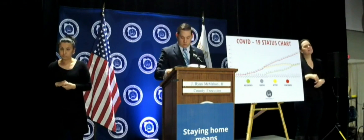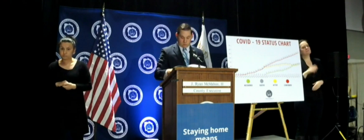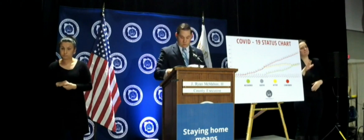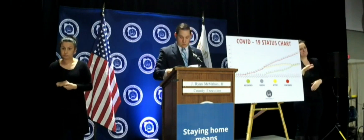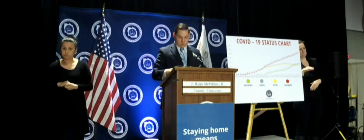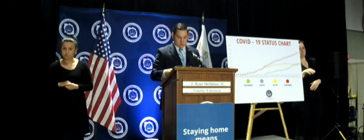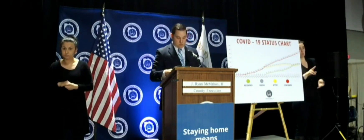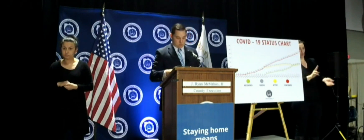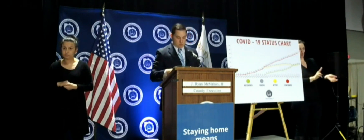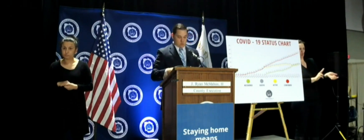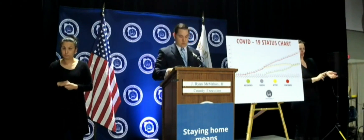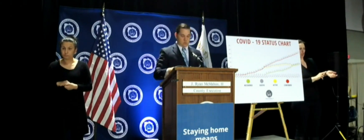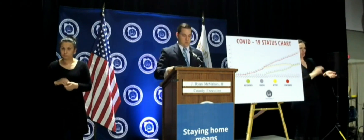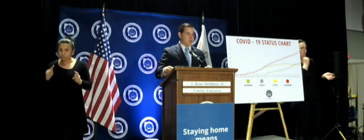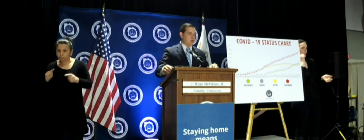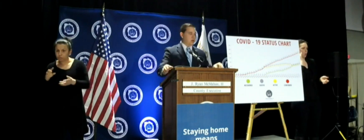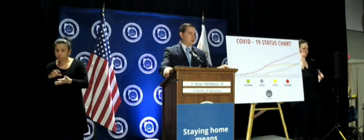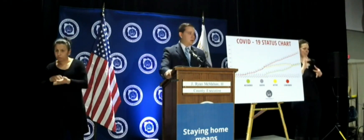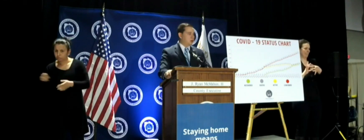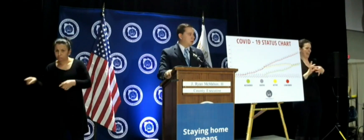and